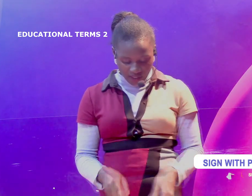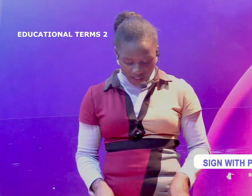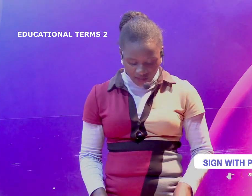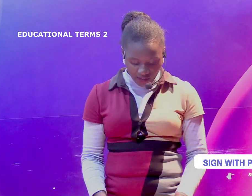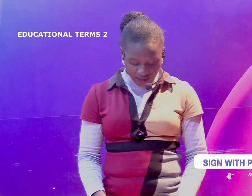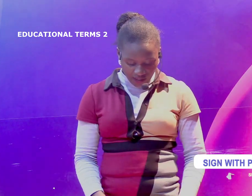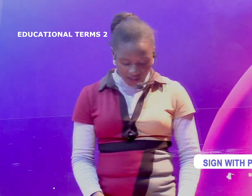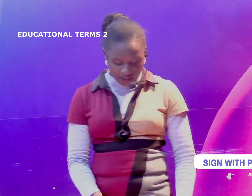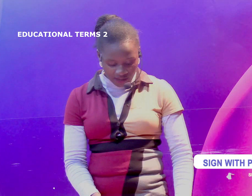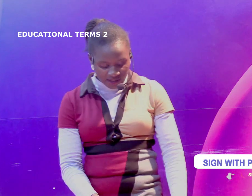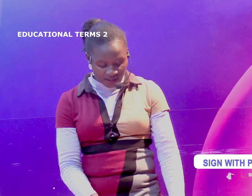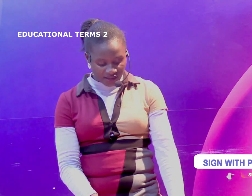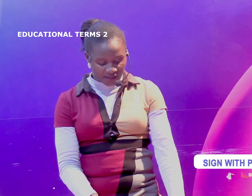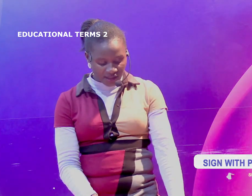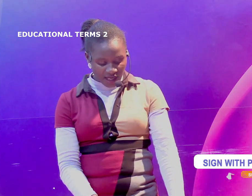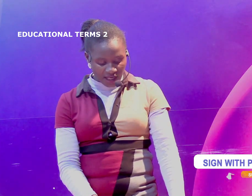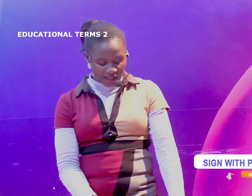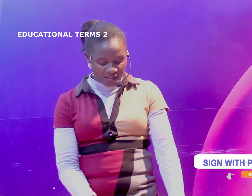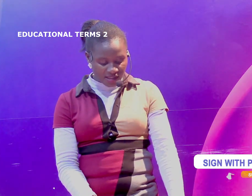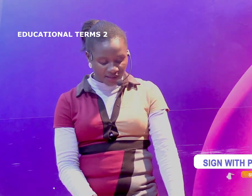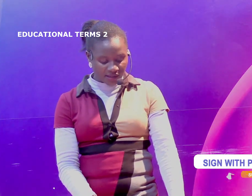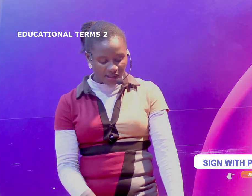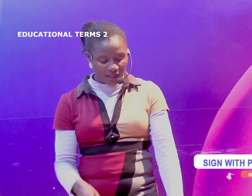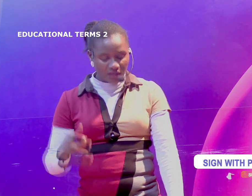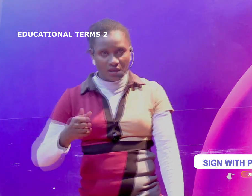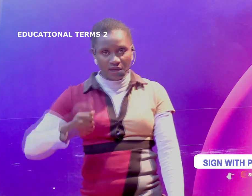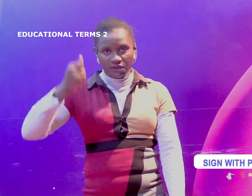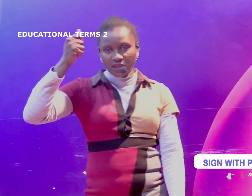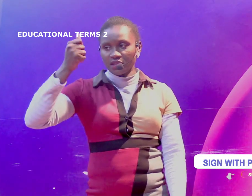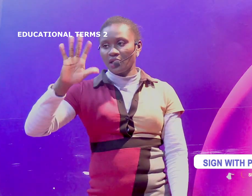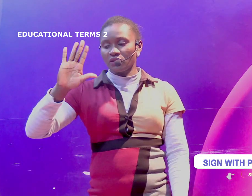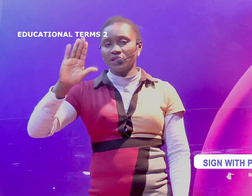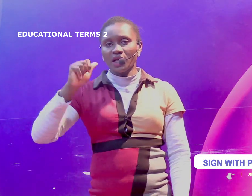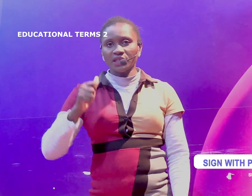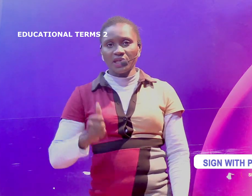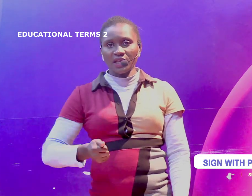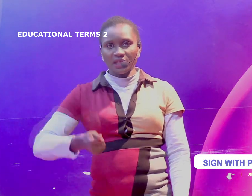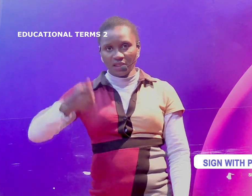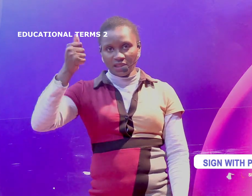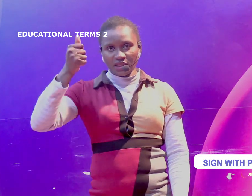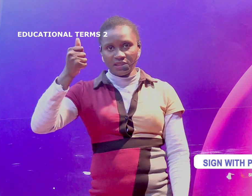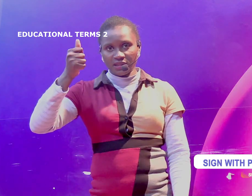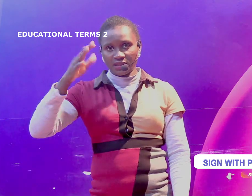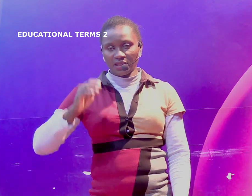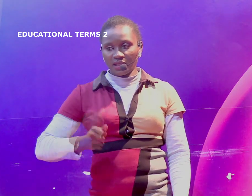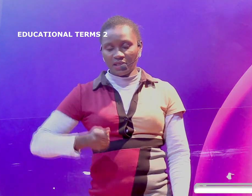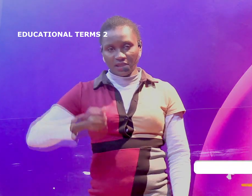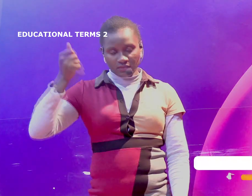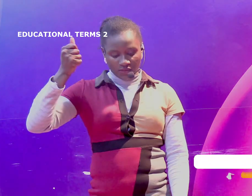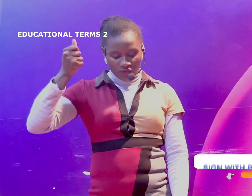then allegiance, allegiance. And then we have this using a letter A, allegiance. We just